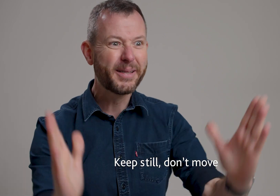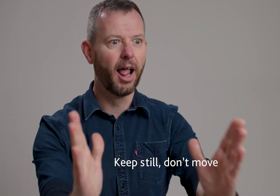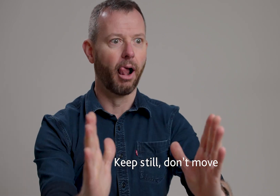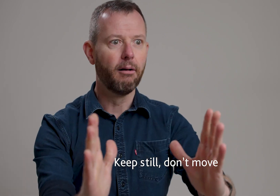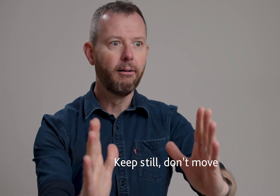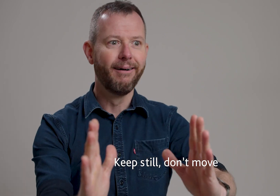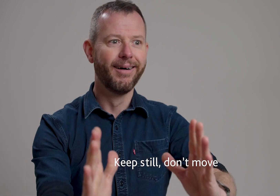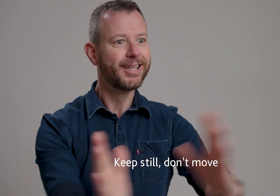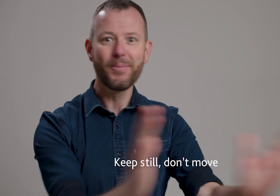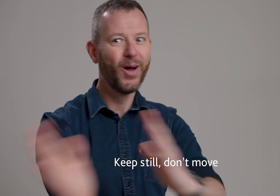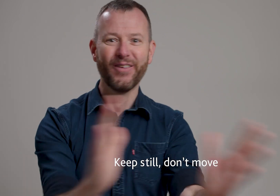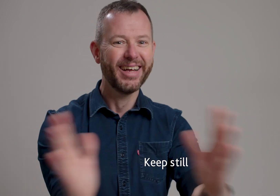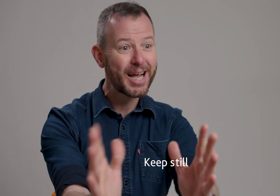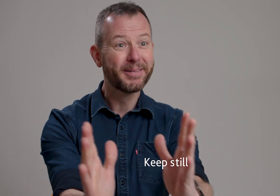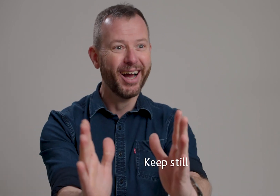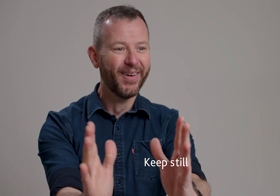Kater! Don't know, Kater!